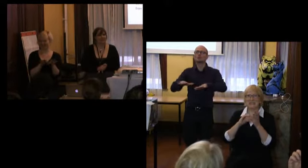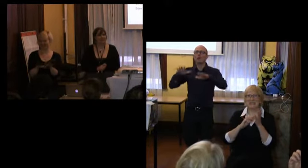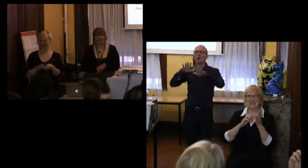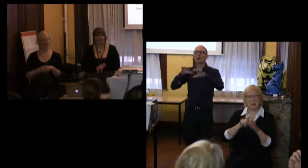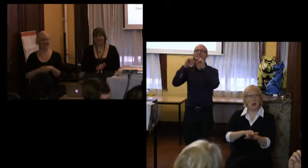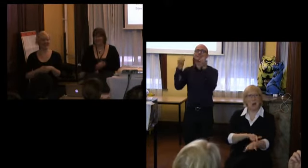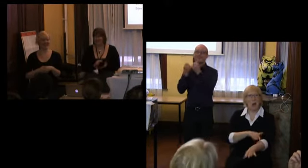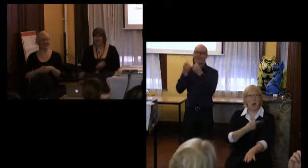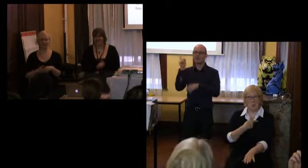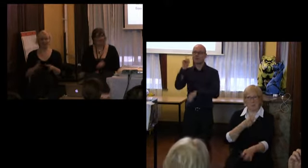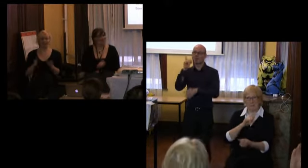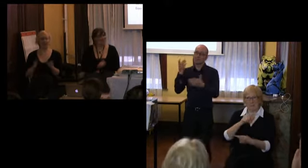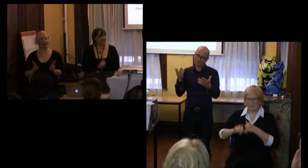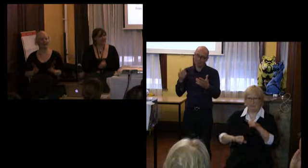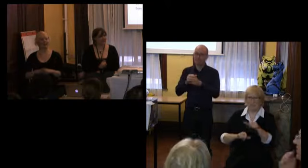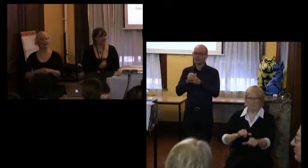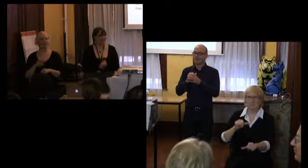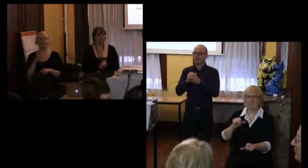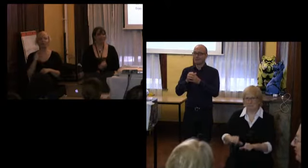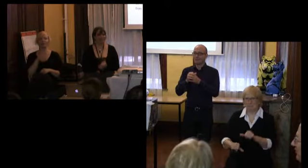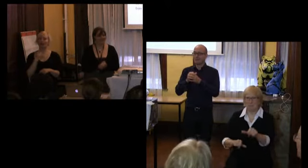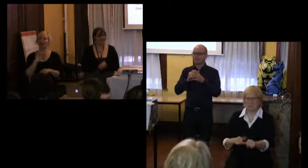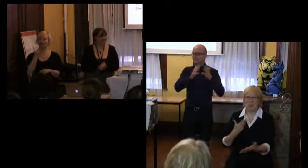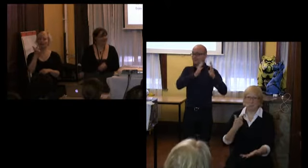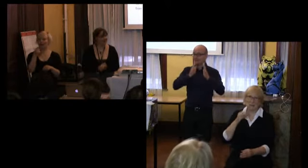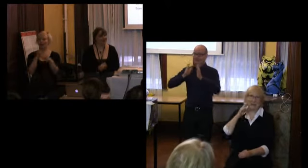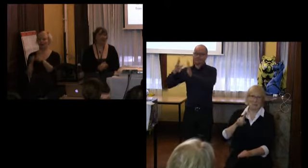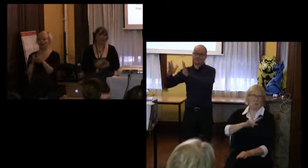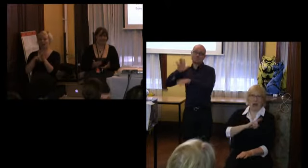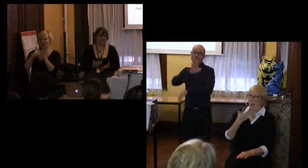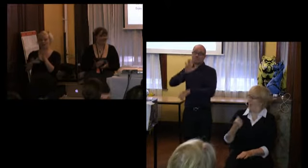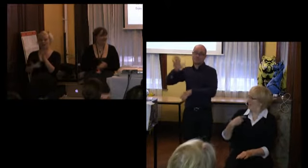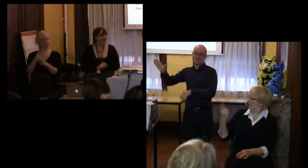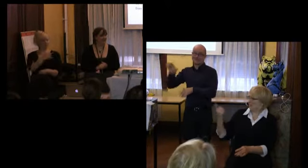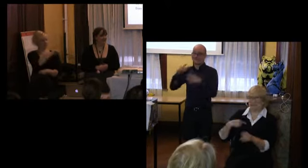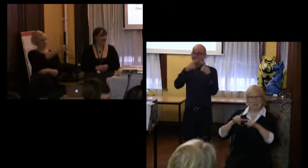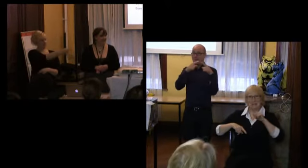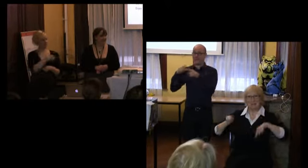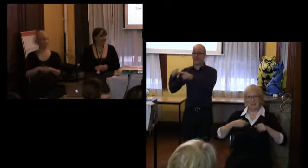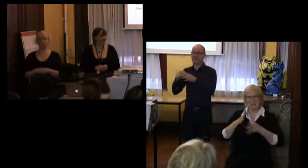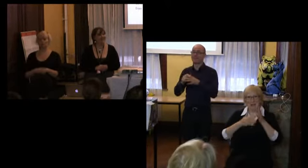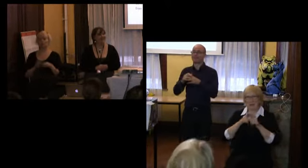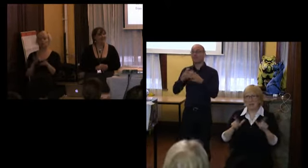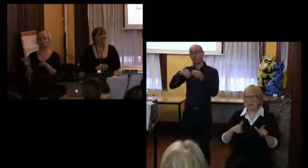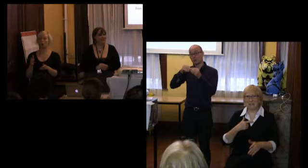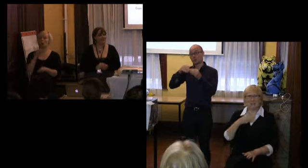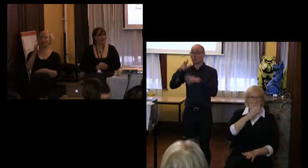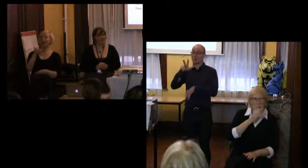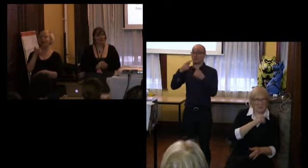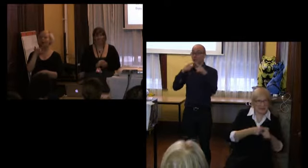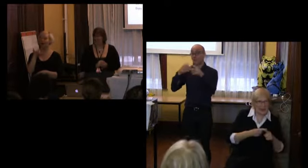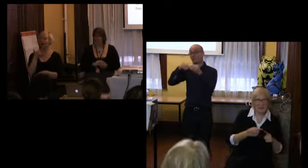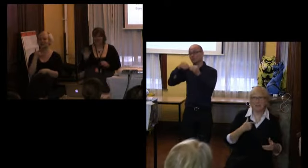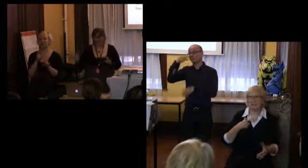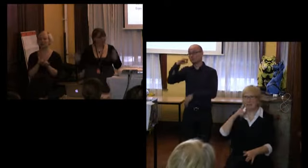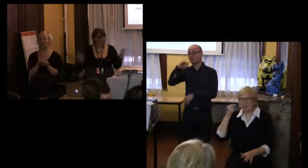want to, as you see, you have 3 different sign languages and spoken English. So we need